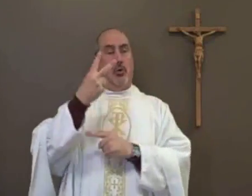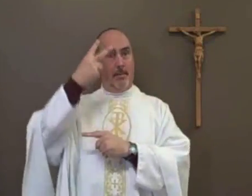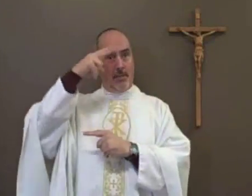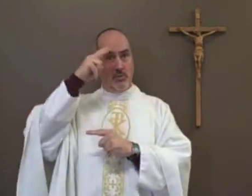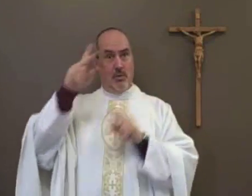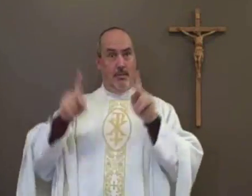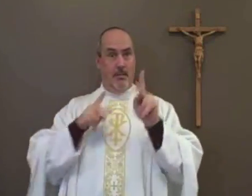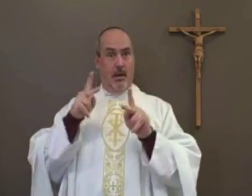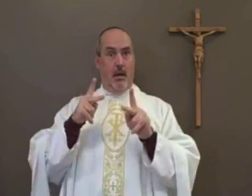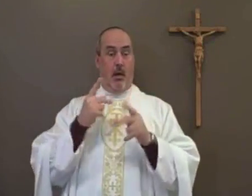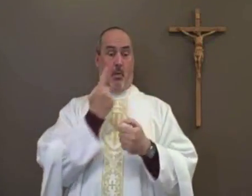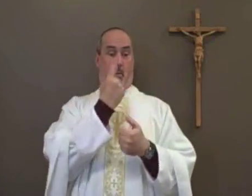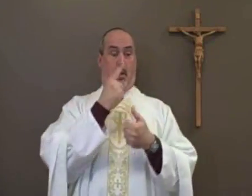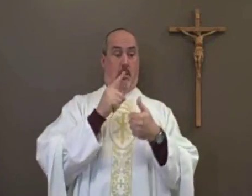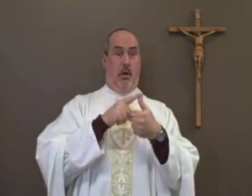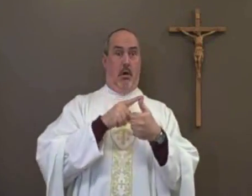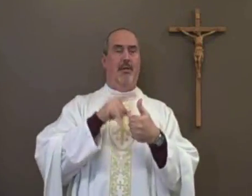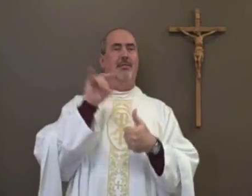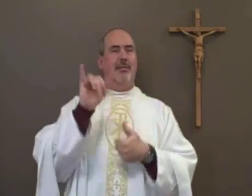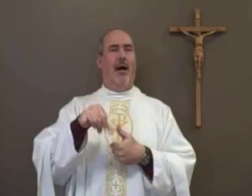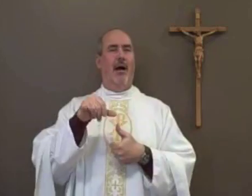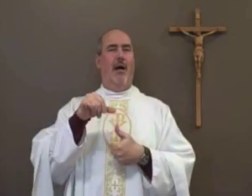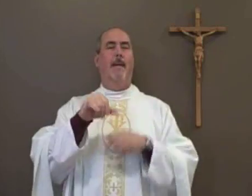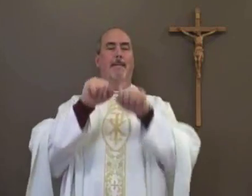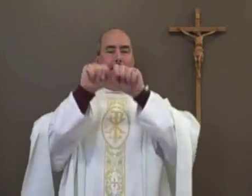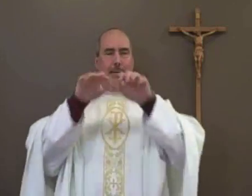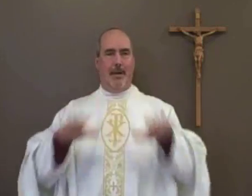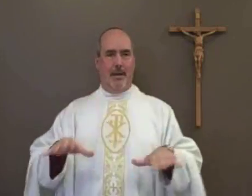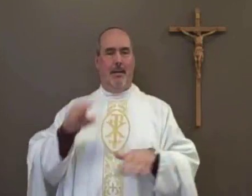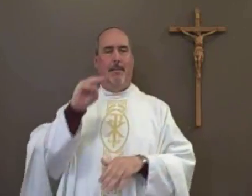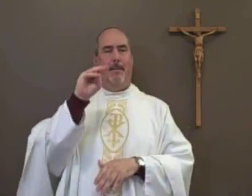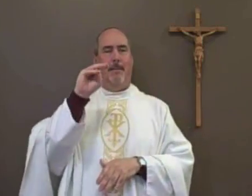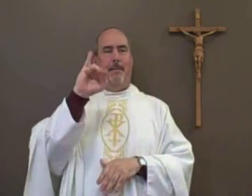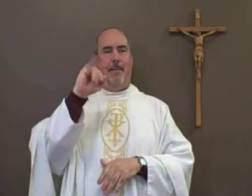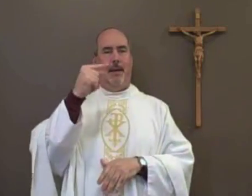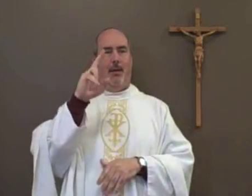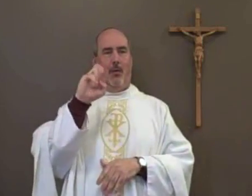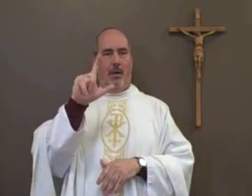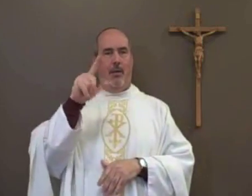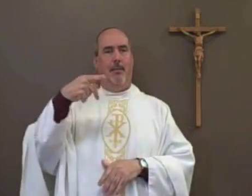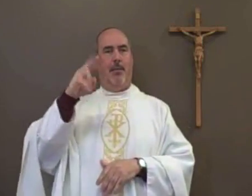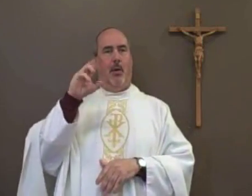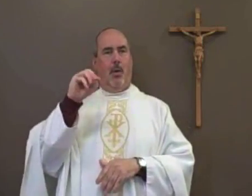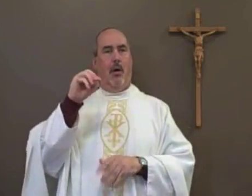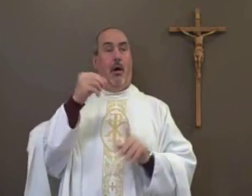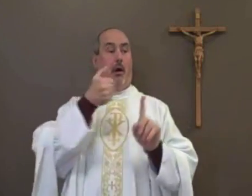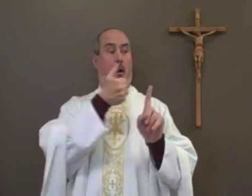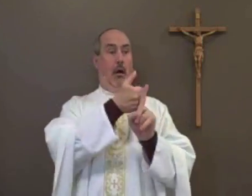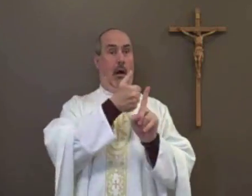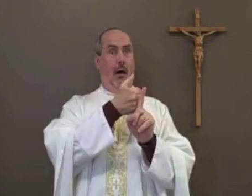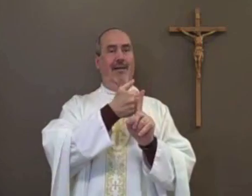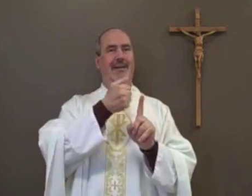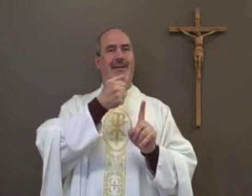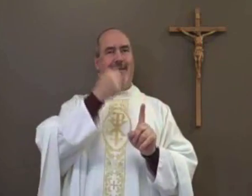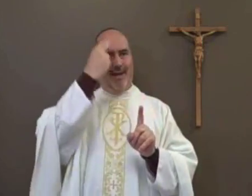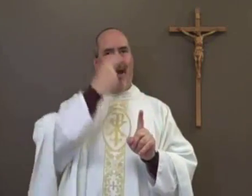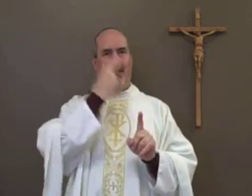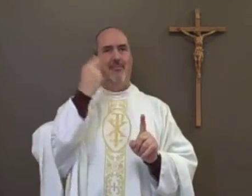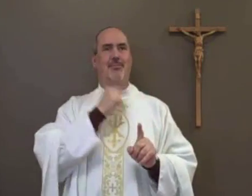I've done 2 vlogs about Mexican people that are martyrs. Miguel Pro, who